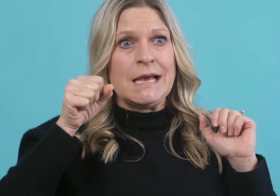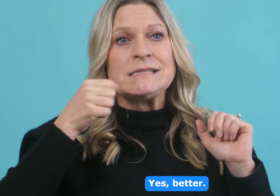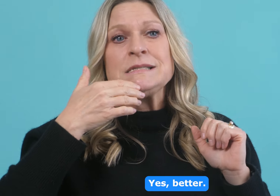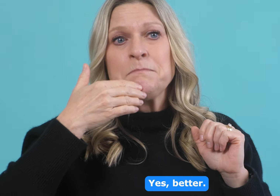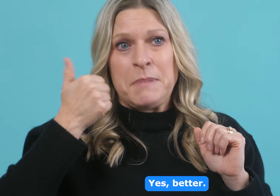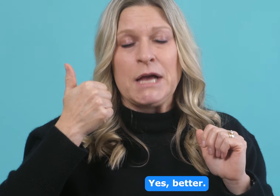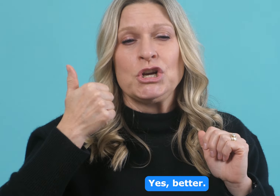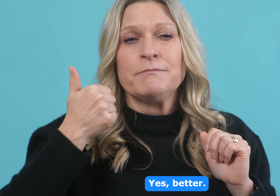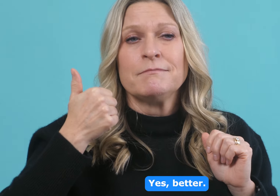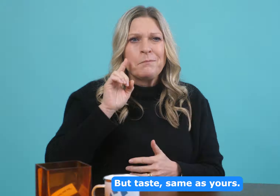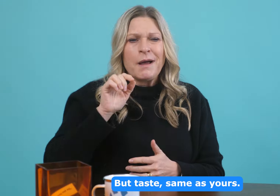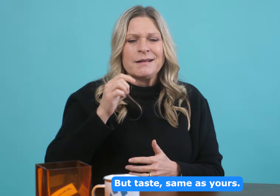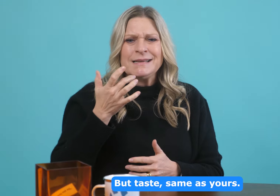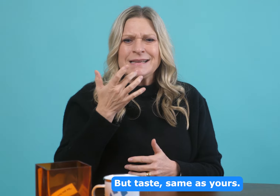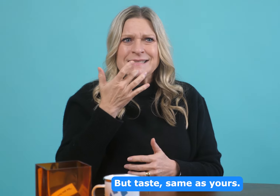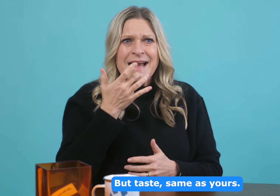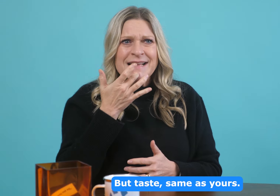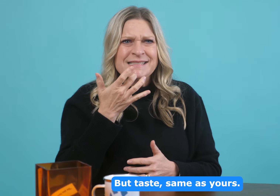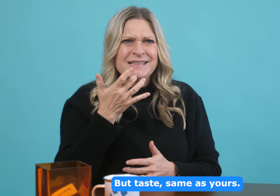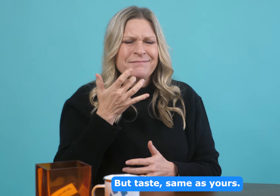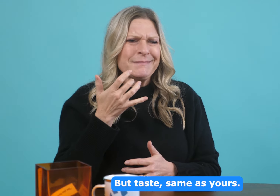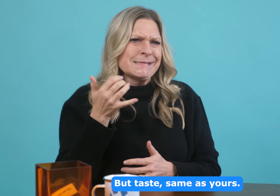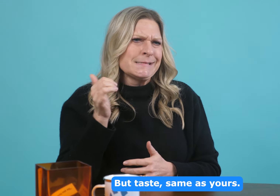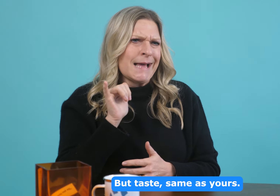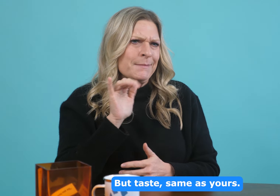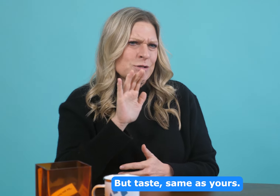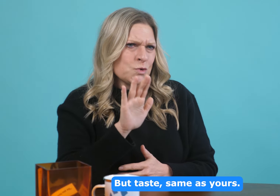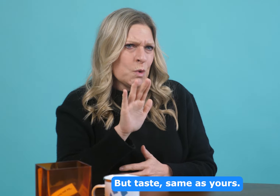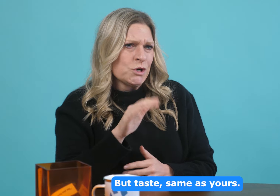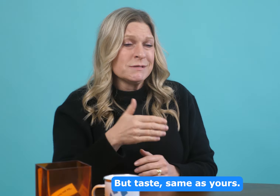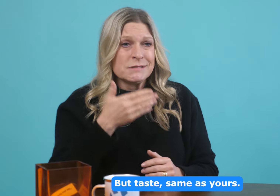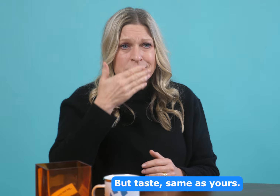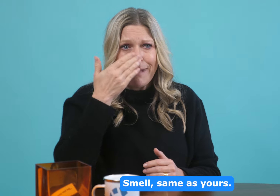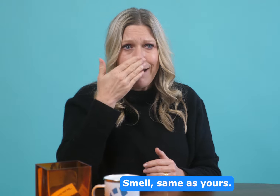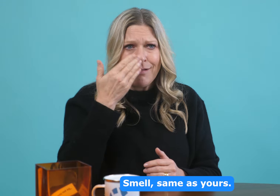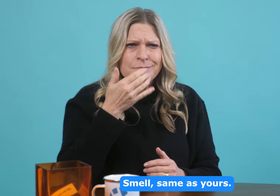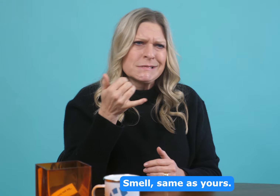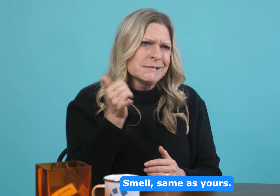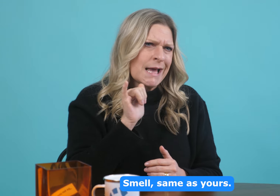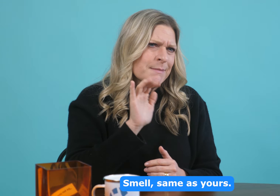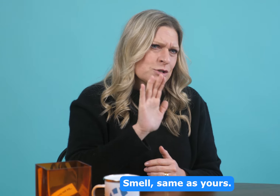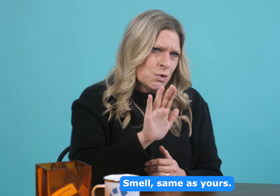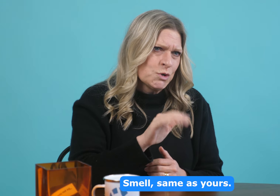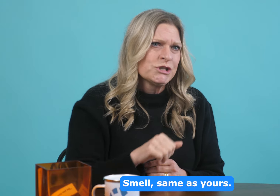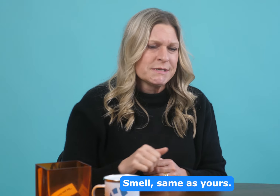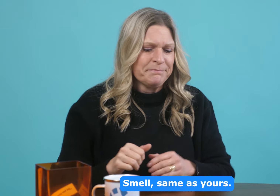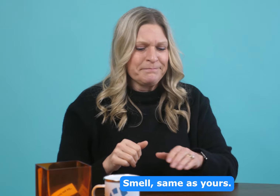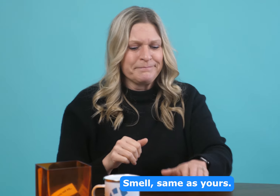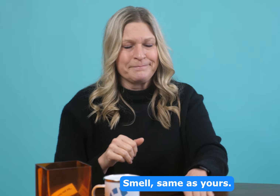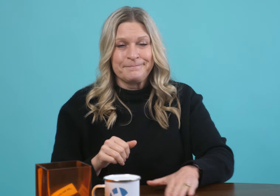This better, but taste. Same as yours. Smell. Same as yours.